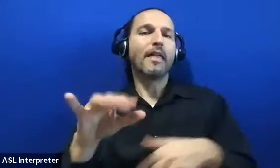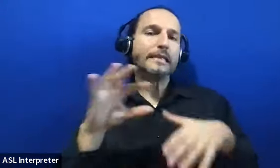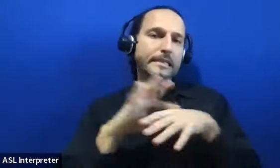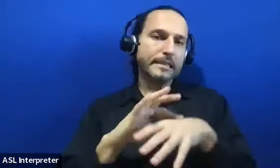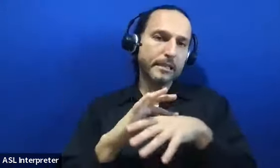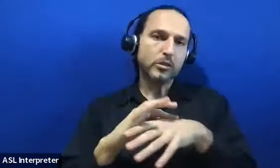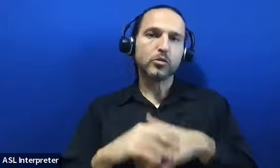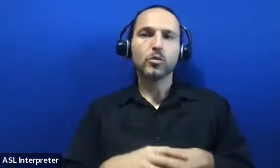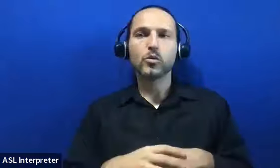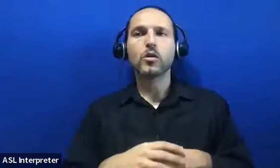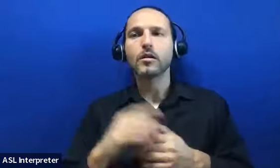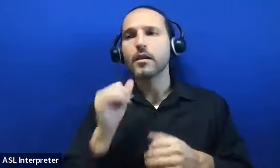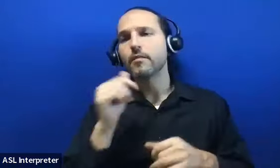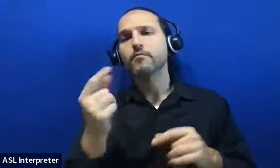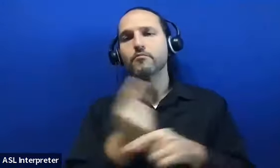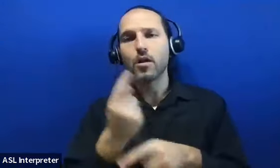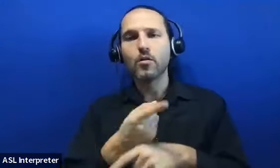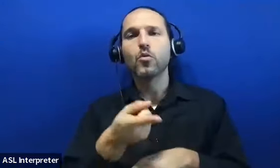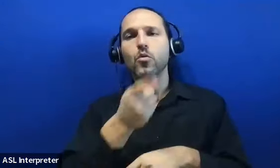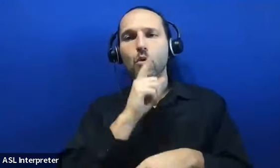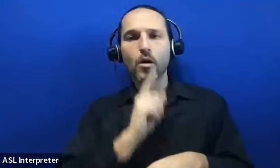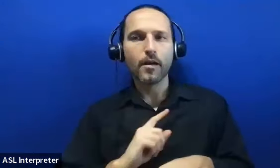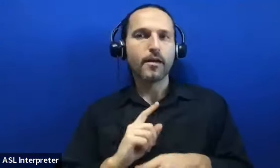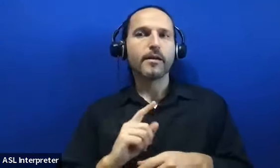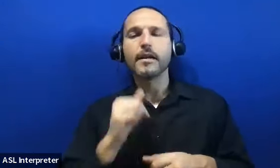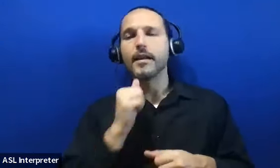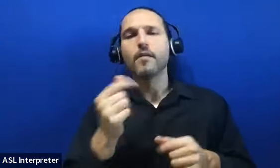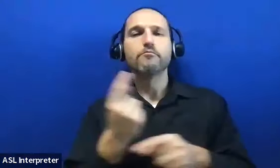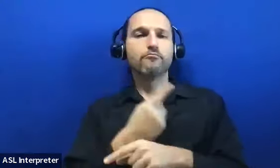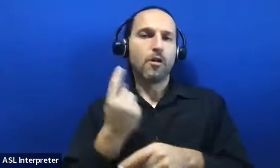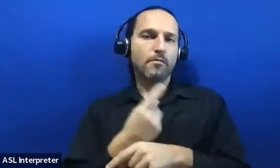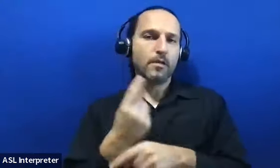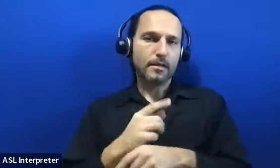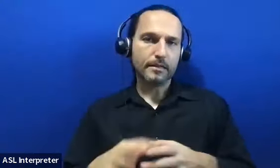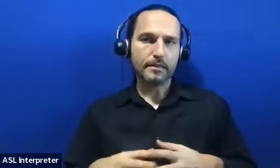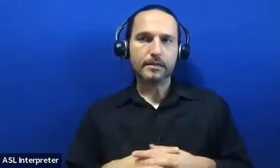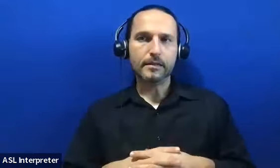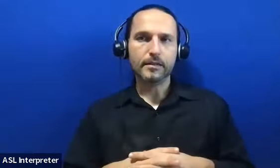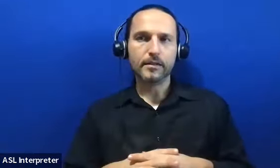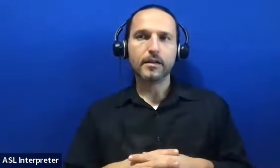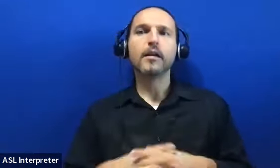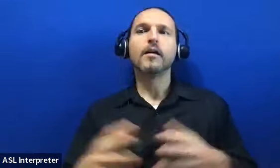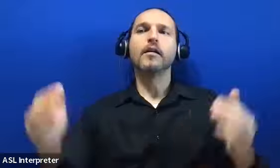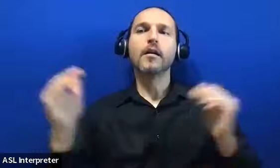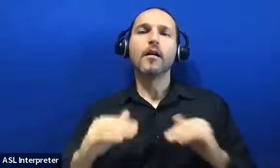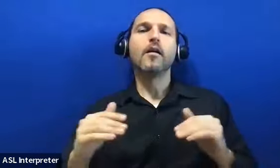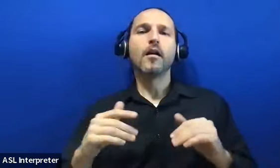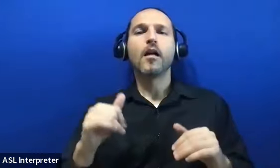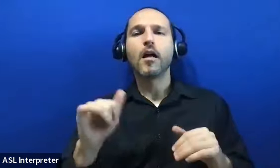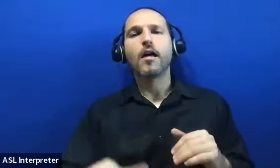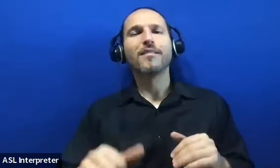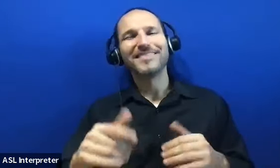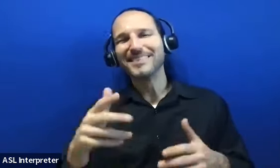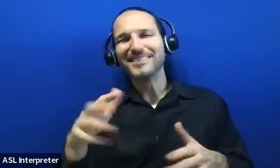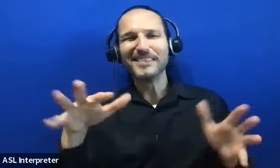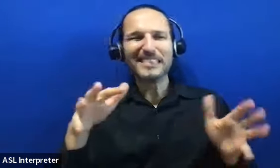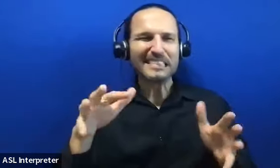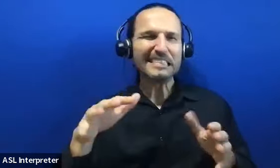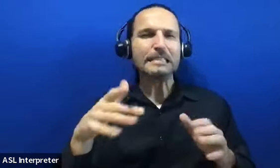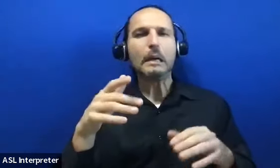food is more likely to go down the wrong way when those muscles are not working properly. Or they may have poor oral motor